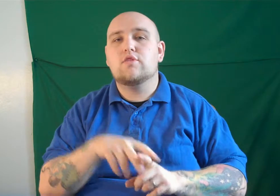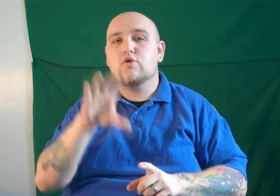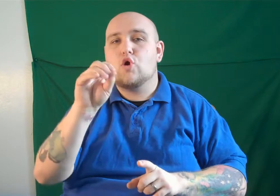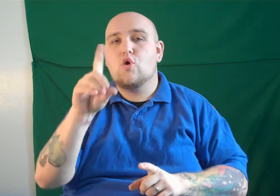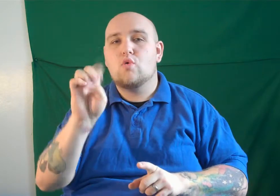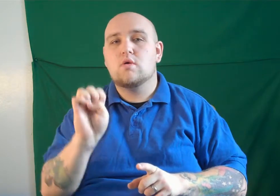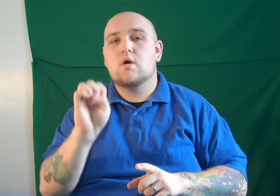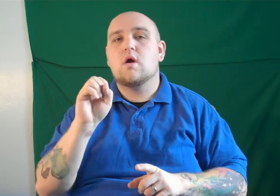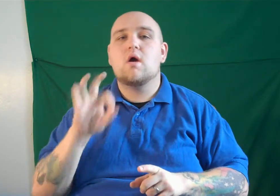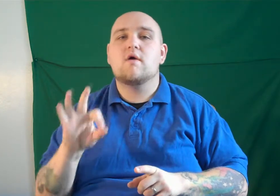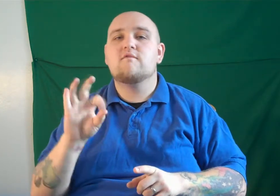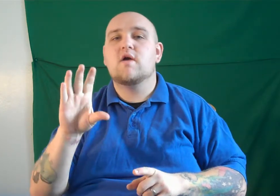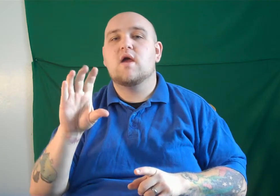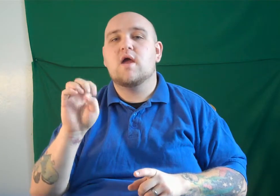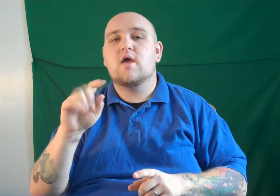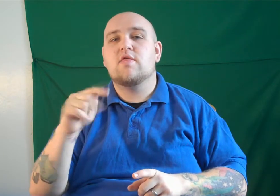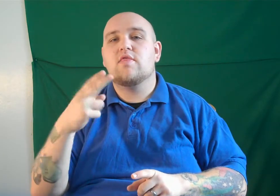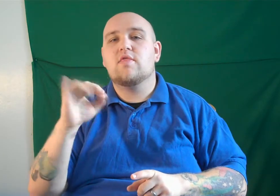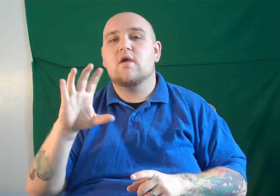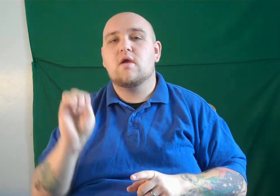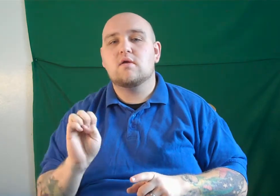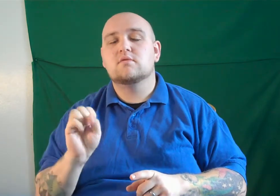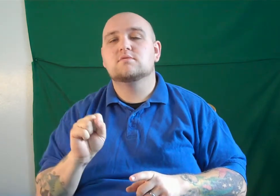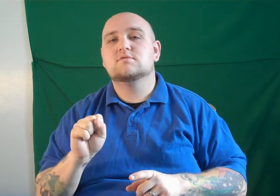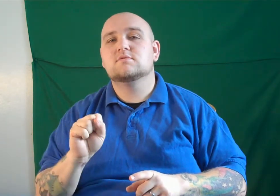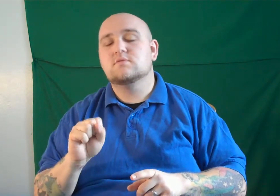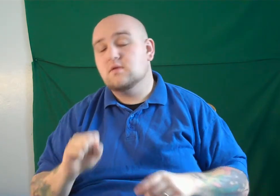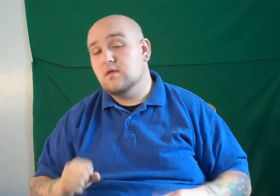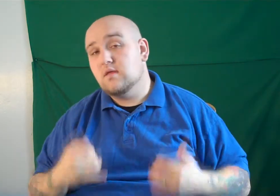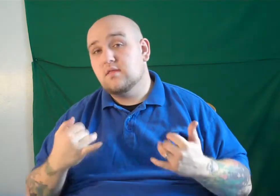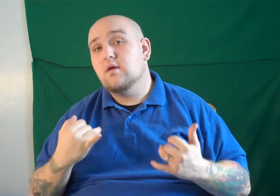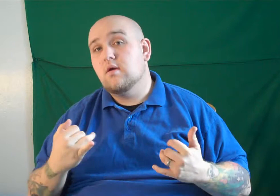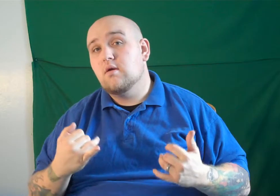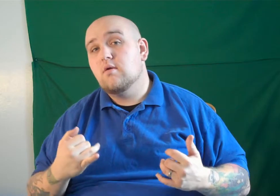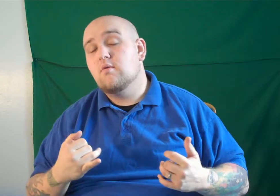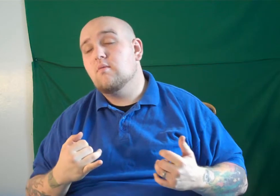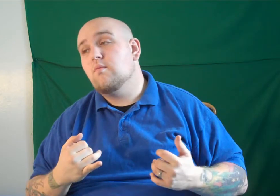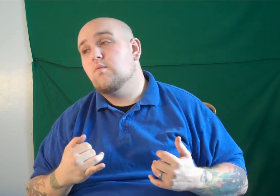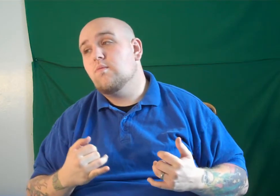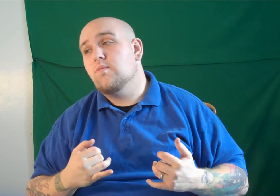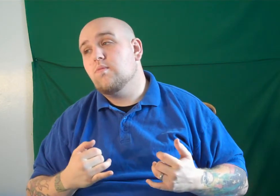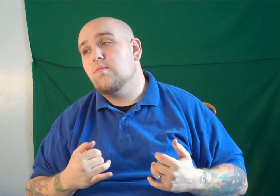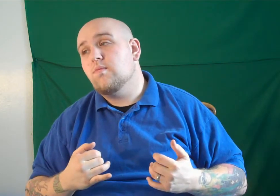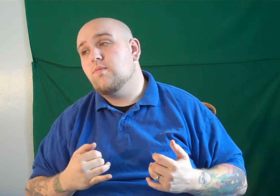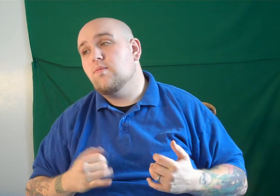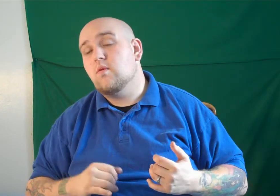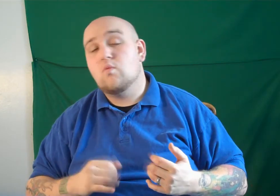of Professional Conduct, as does RID, they call it the Code of Professional Conduct. But you'll want to